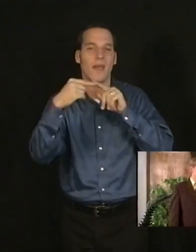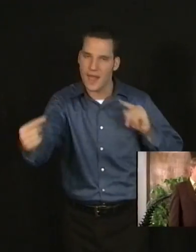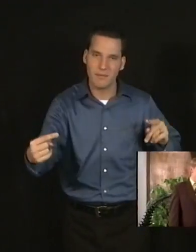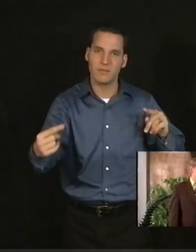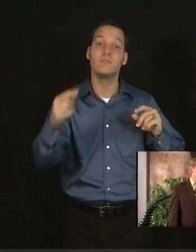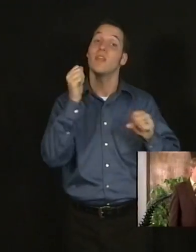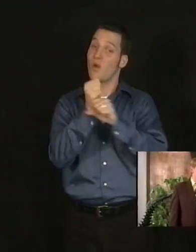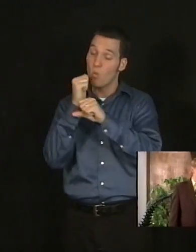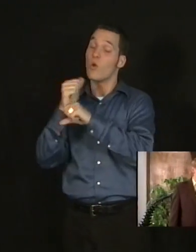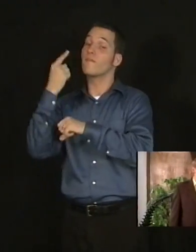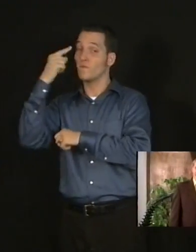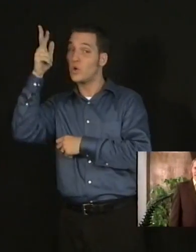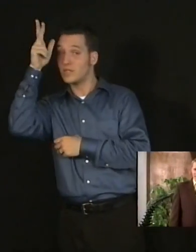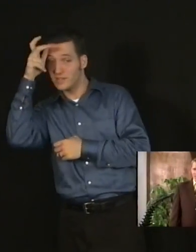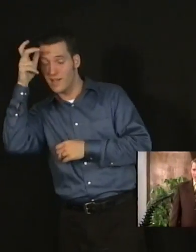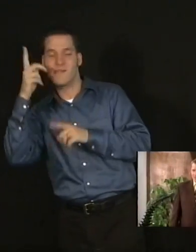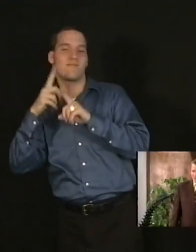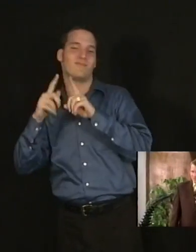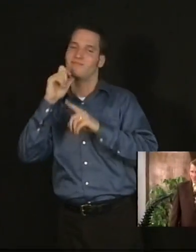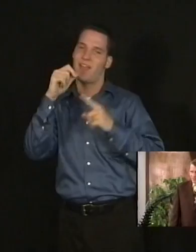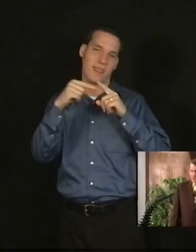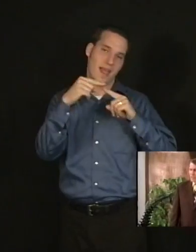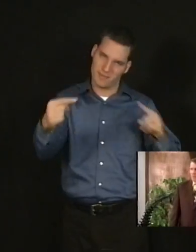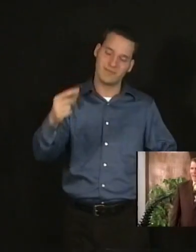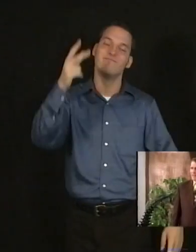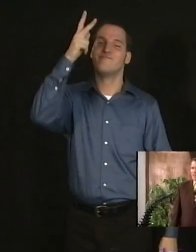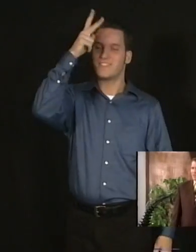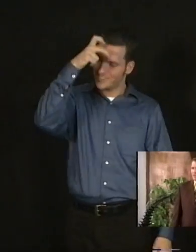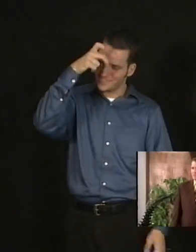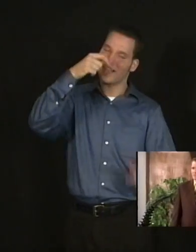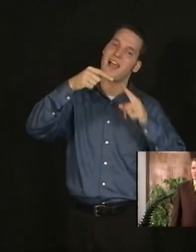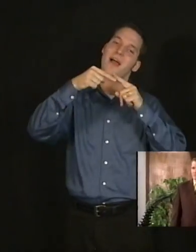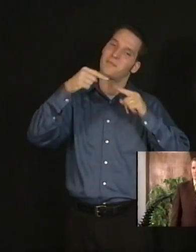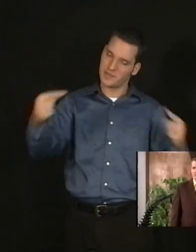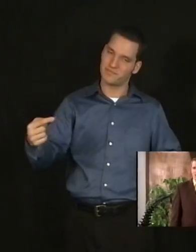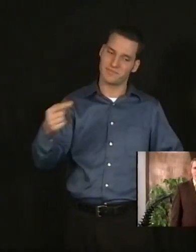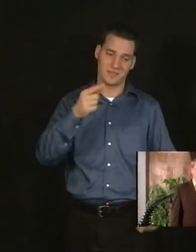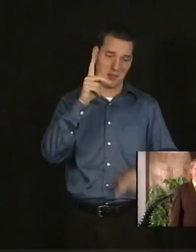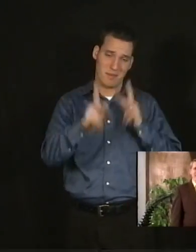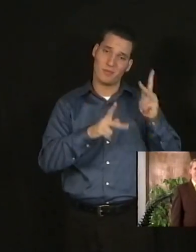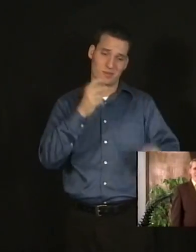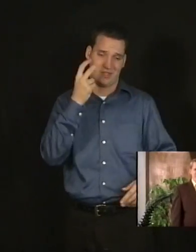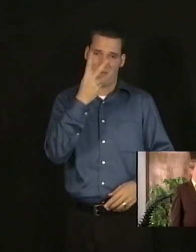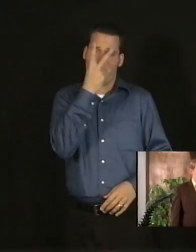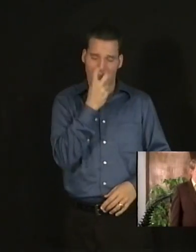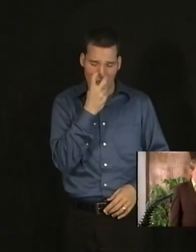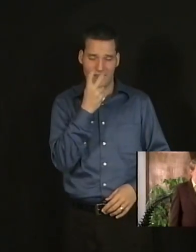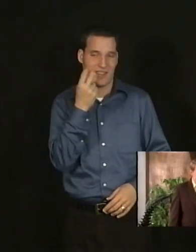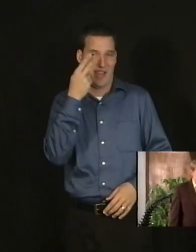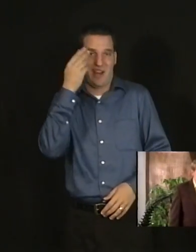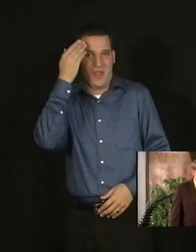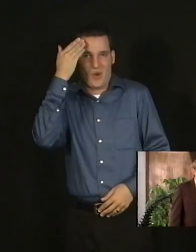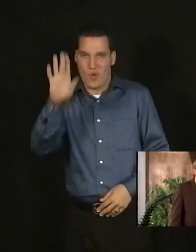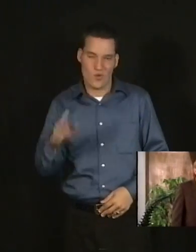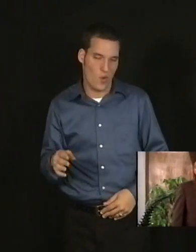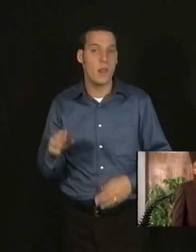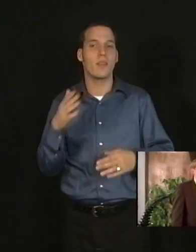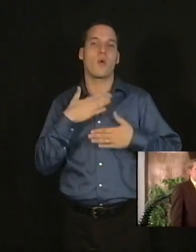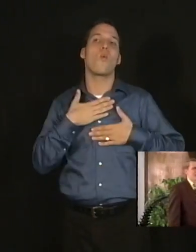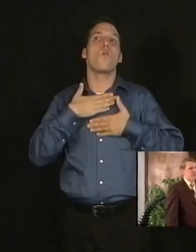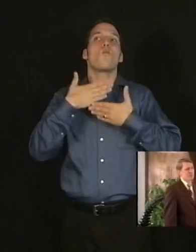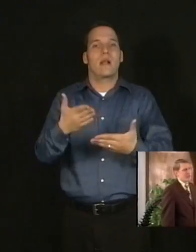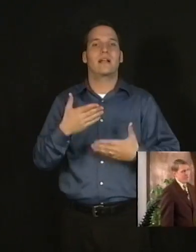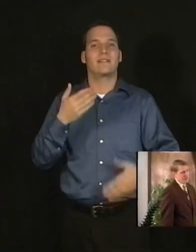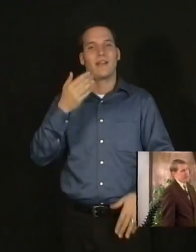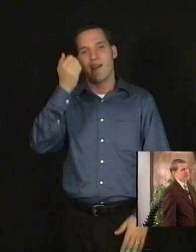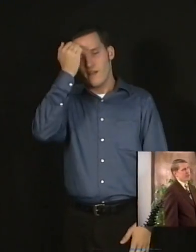him, but they're not the enemy, okay? Satan is the enemy. They're just blinded, that's all. They're willingly ignorant, like the Bible says. But